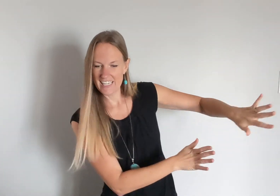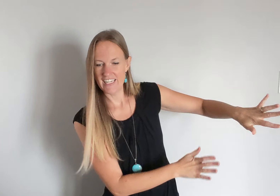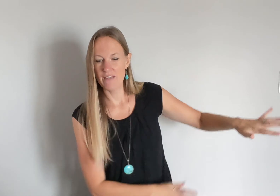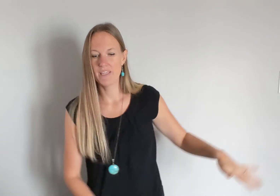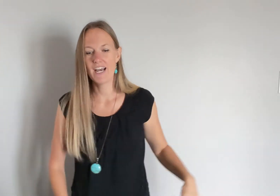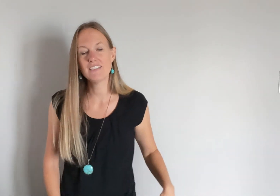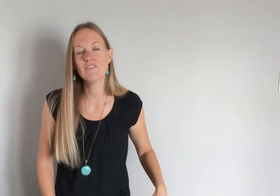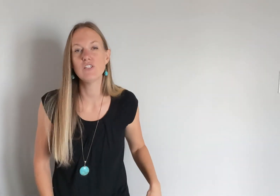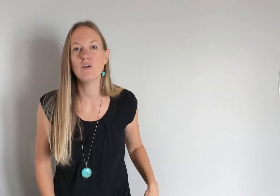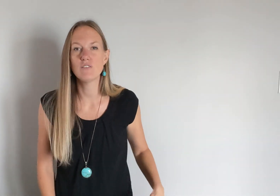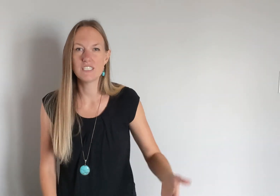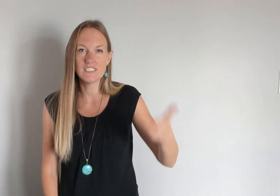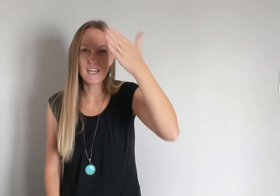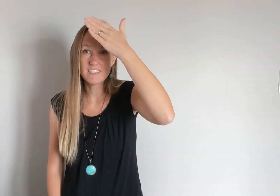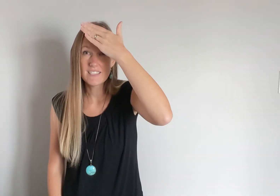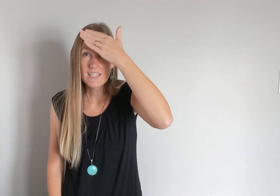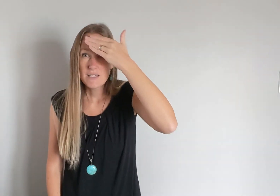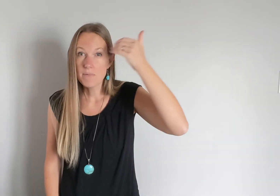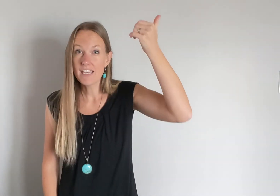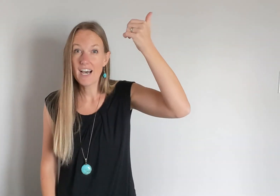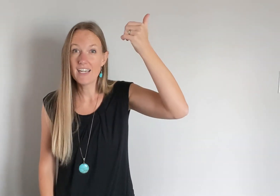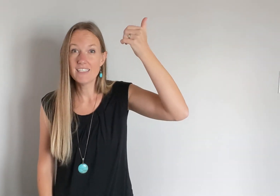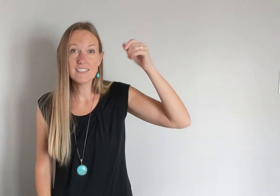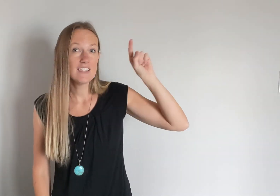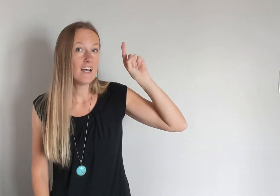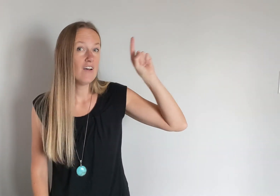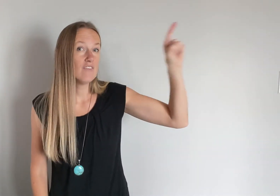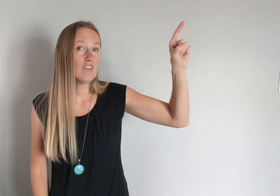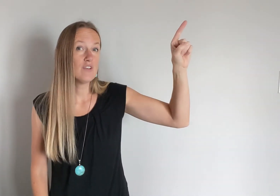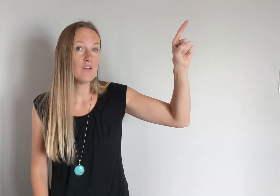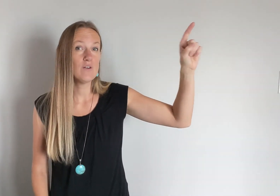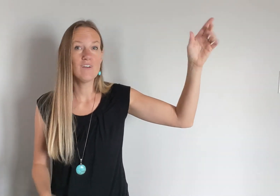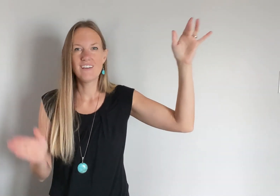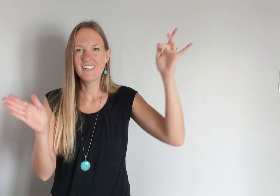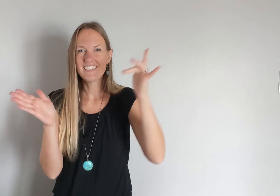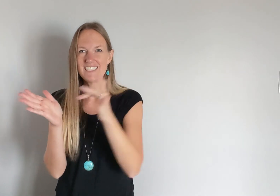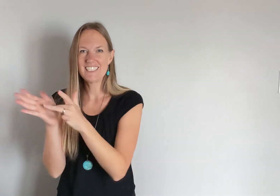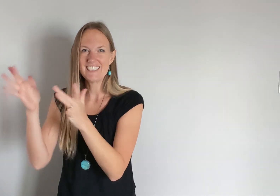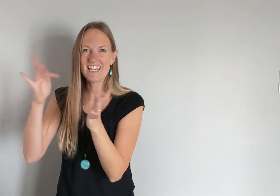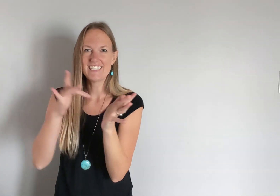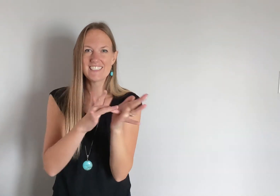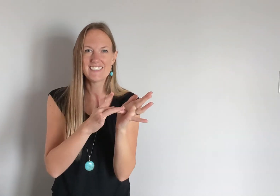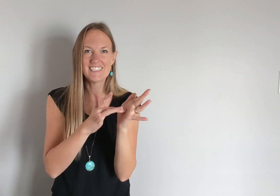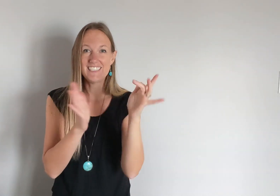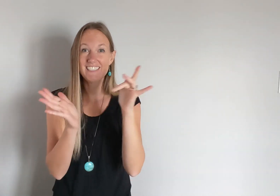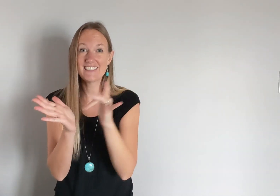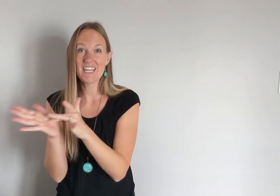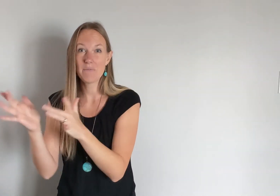Sin. And because of you, oh Jesus. Because of you, Jesus. Jesus is